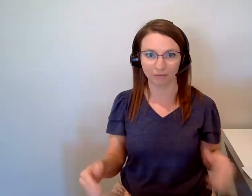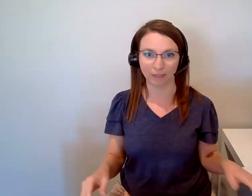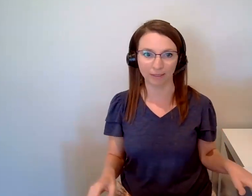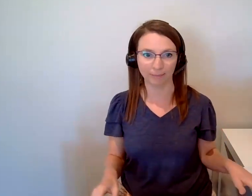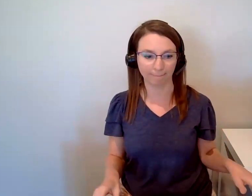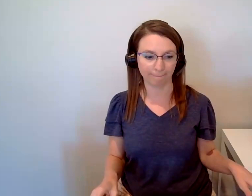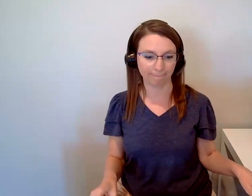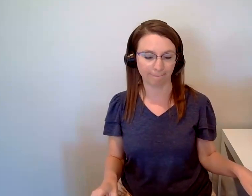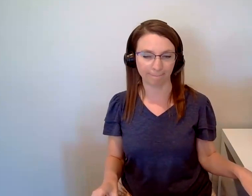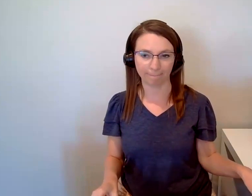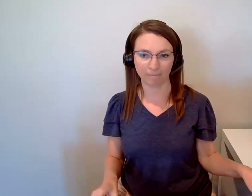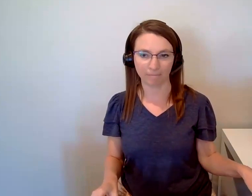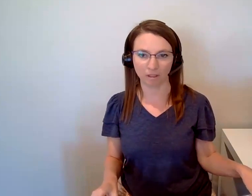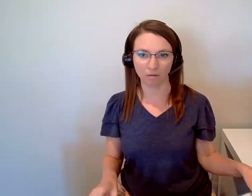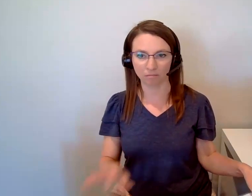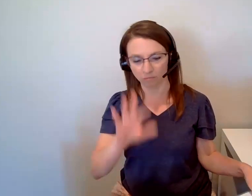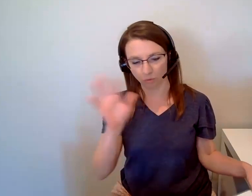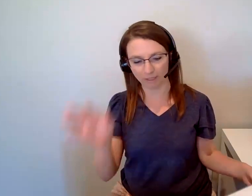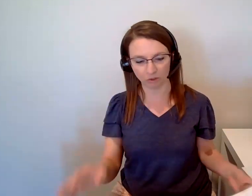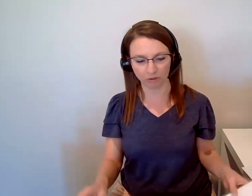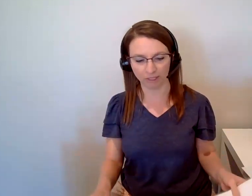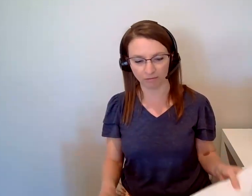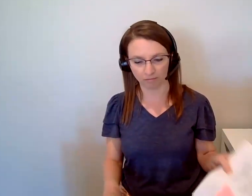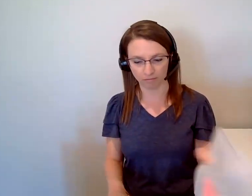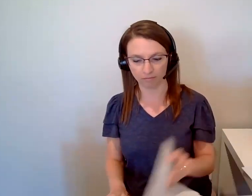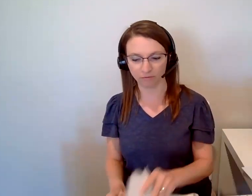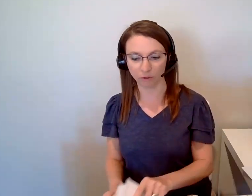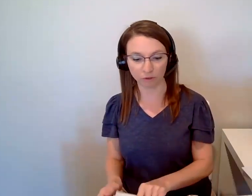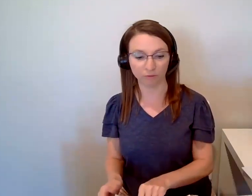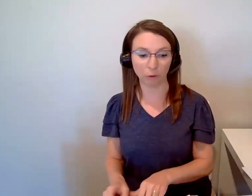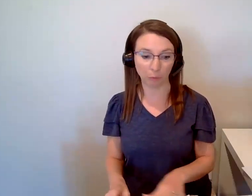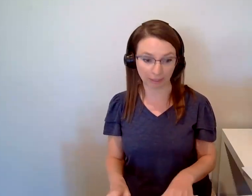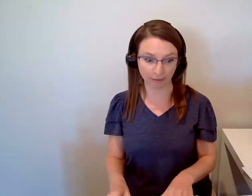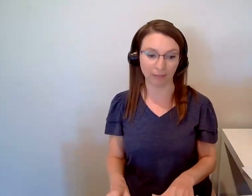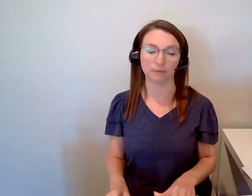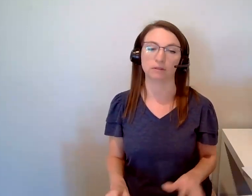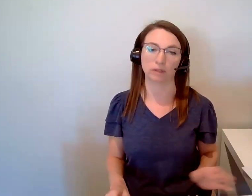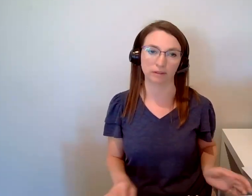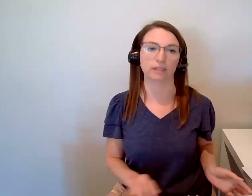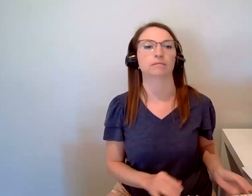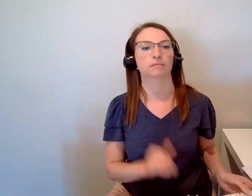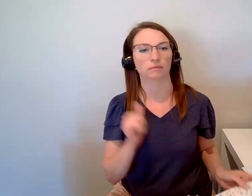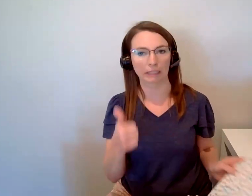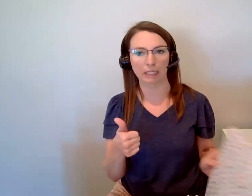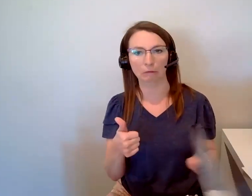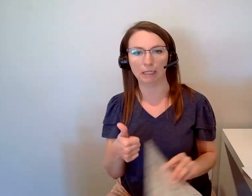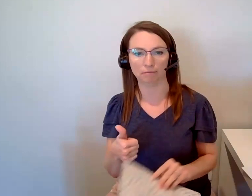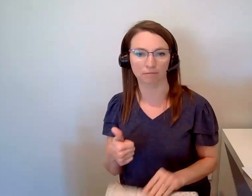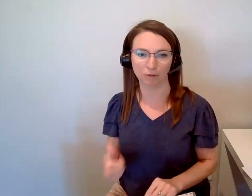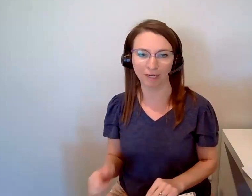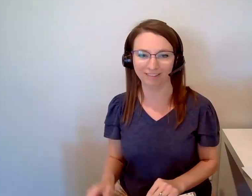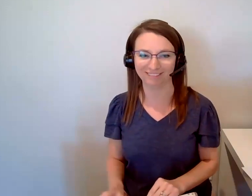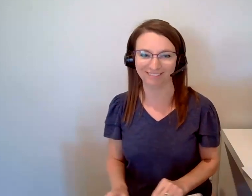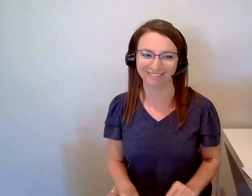okay? And we'll make sure that for those of you who had time to translate, you got it right, okay?